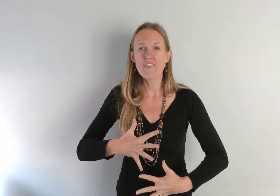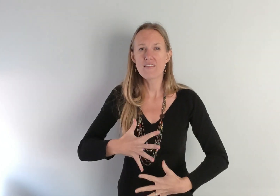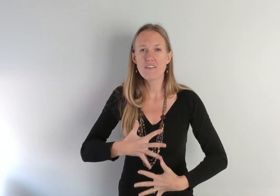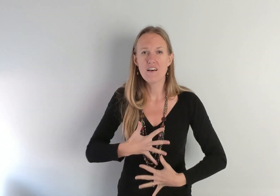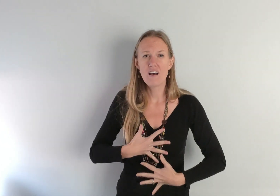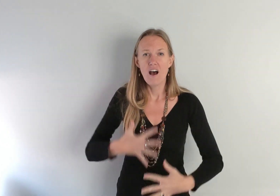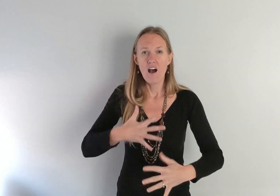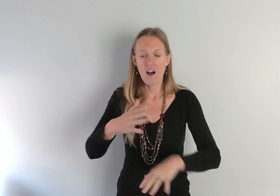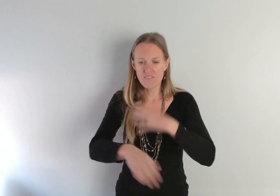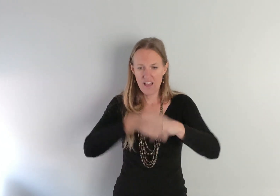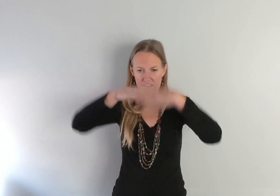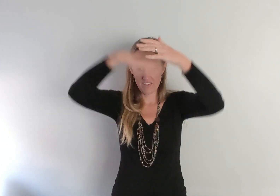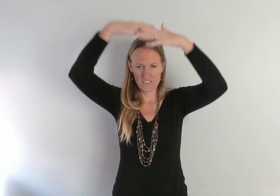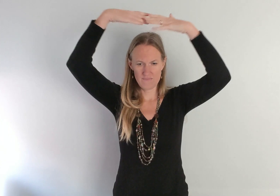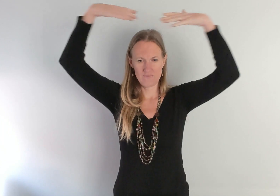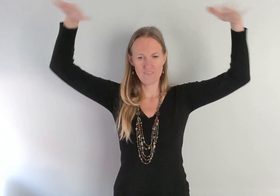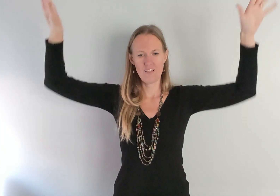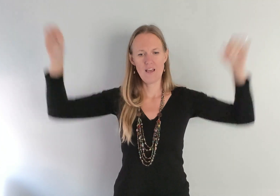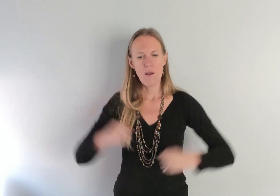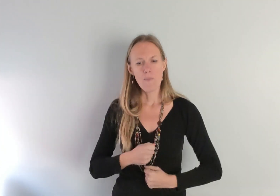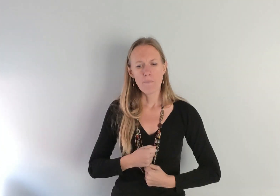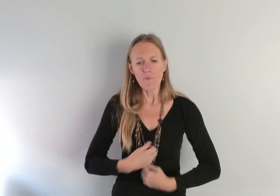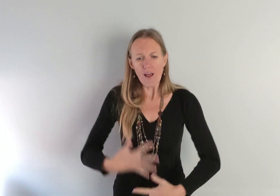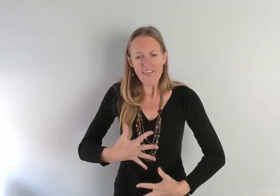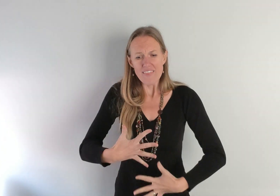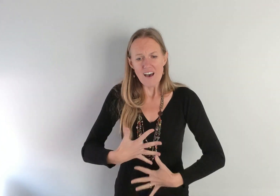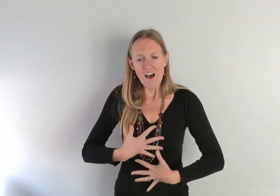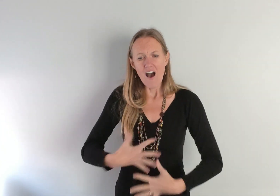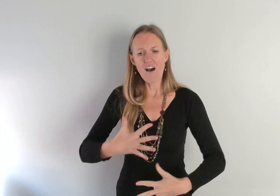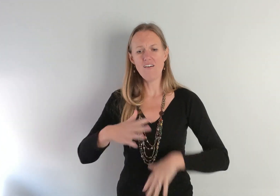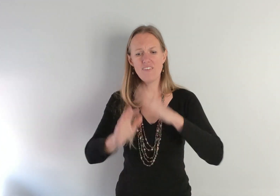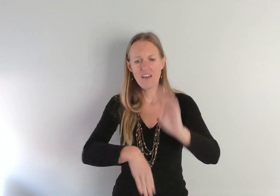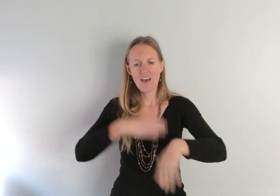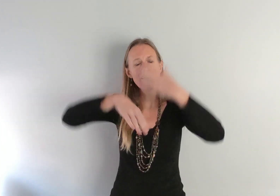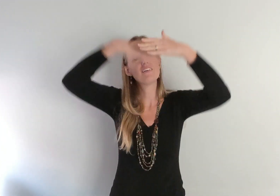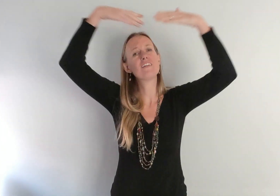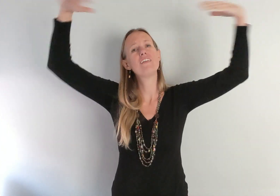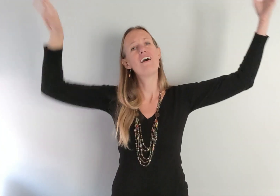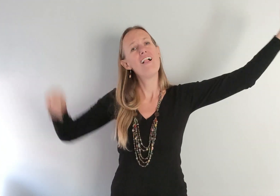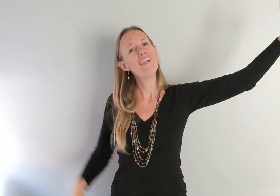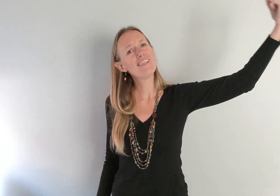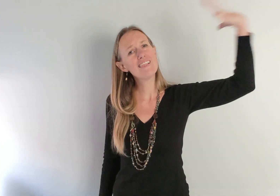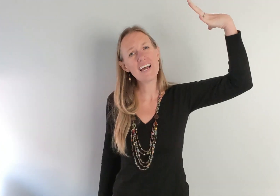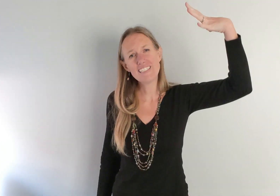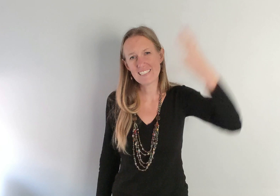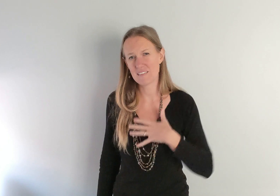breath of heaven. Breath of heaven, lighten